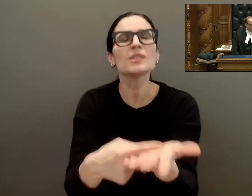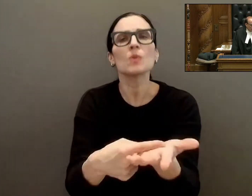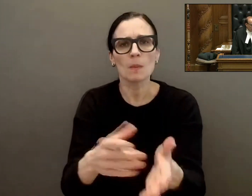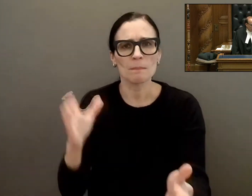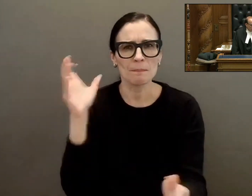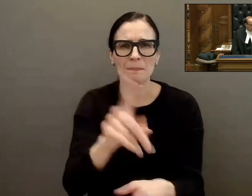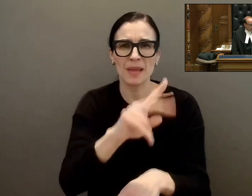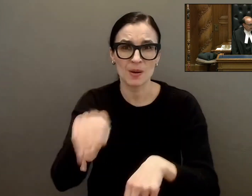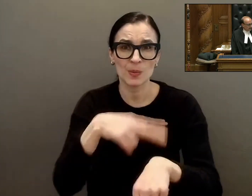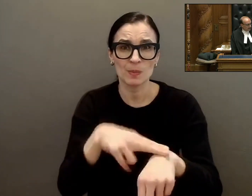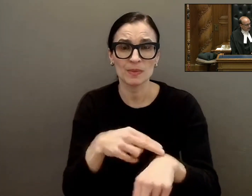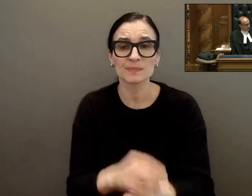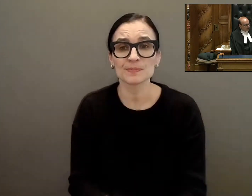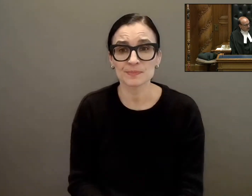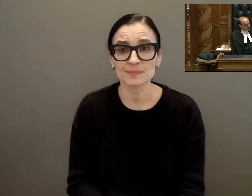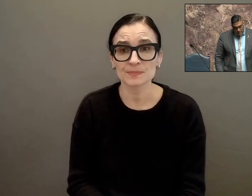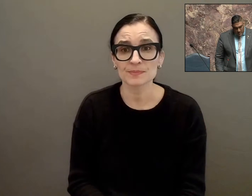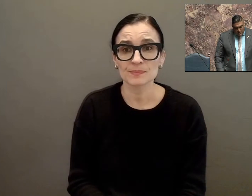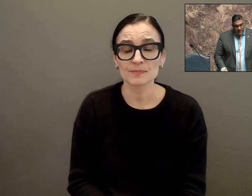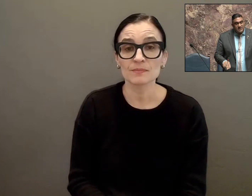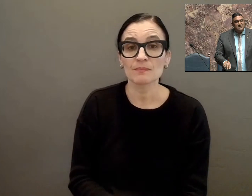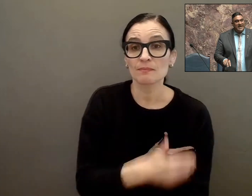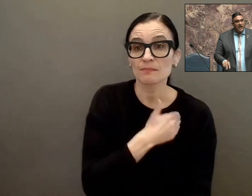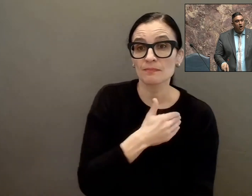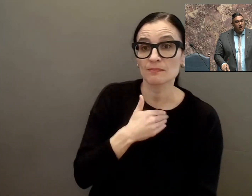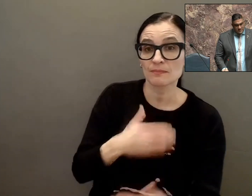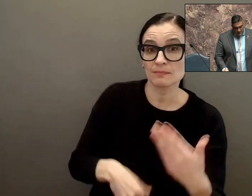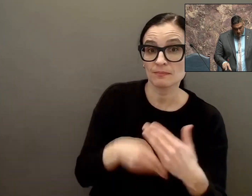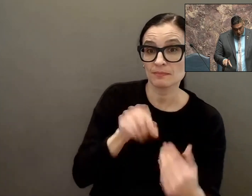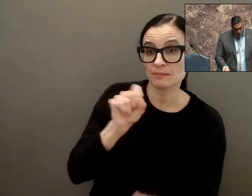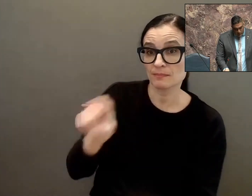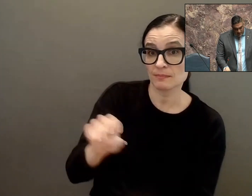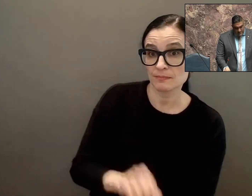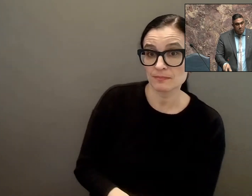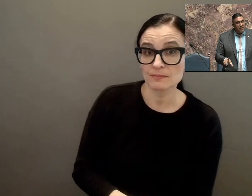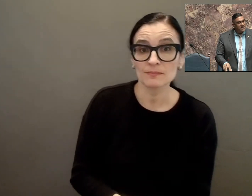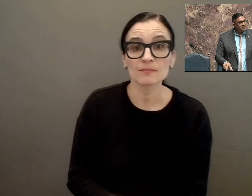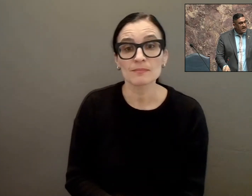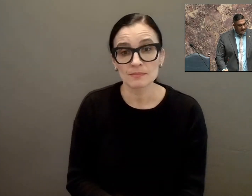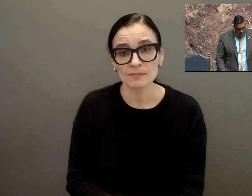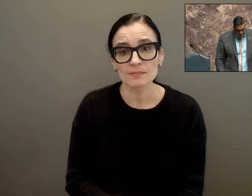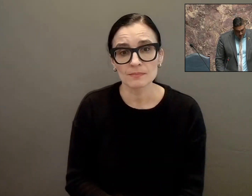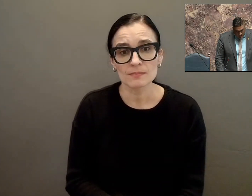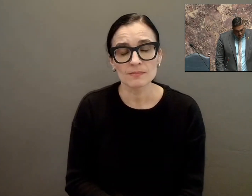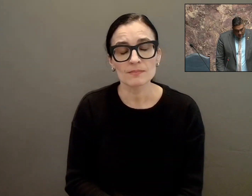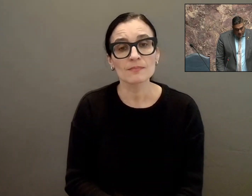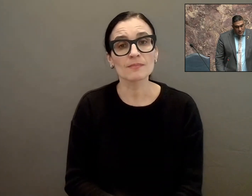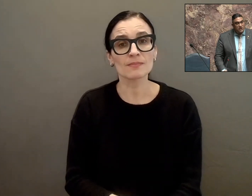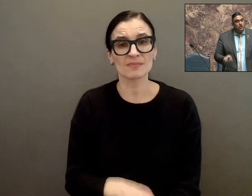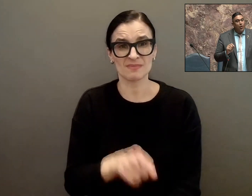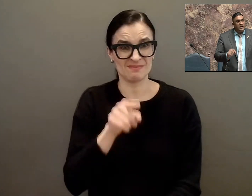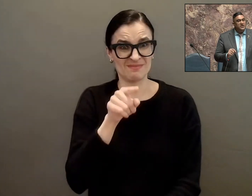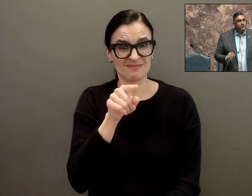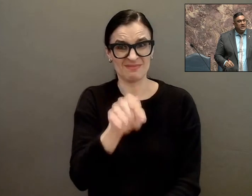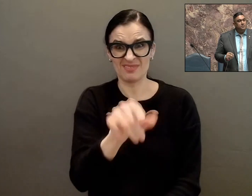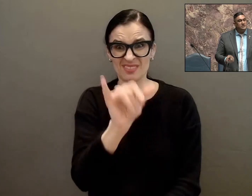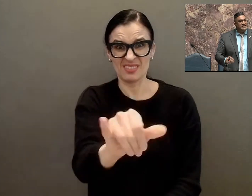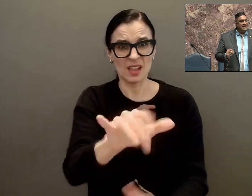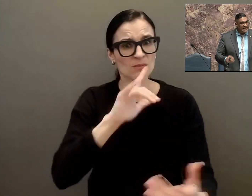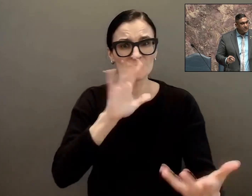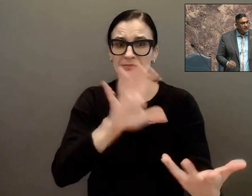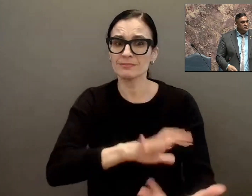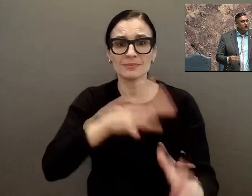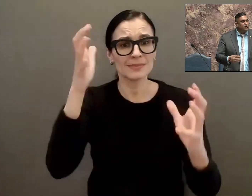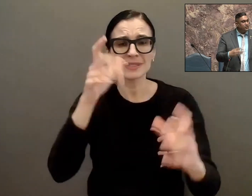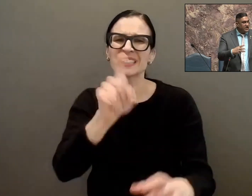Member supplemental. Mr. Speaker, this chaos in the Kootenays must end. There's a